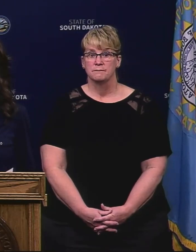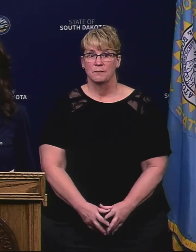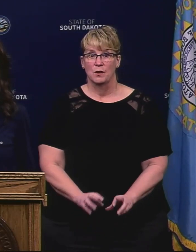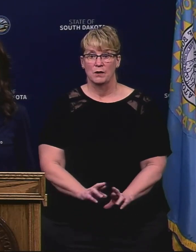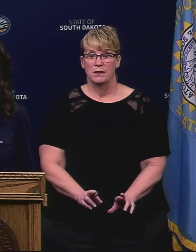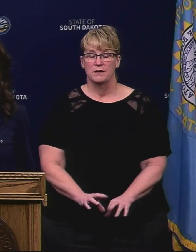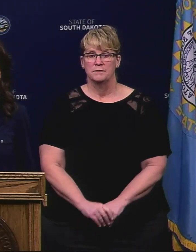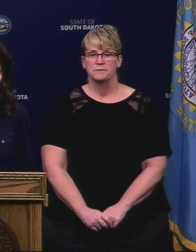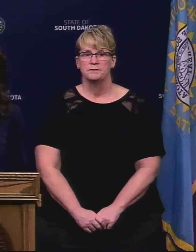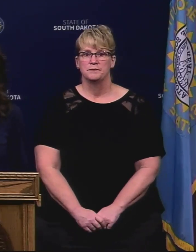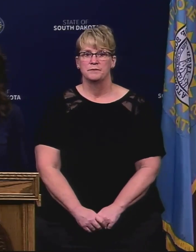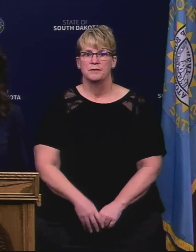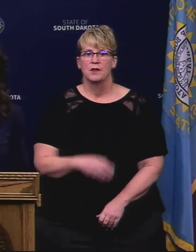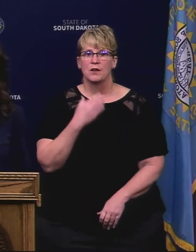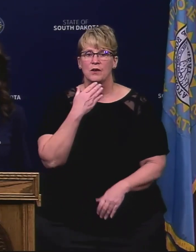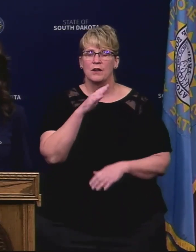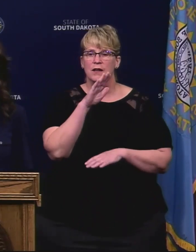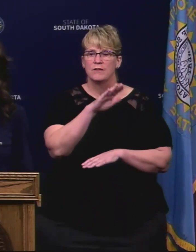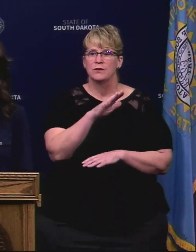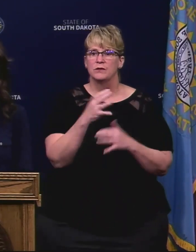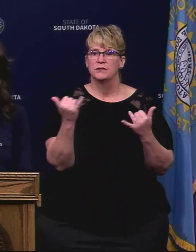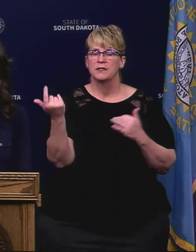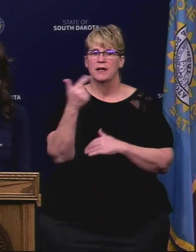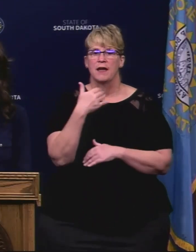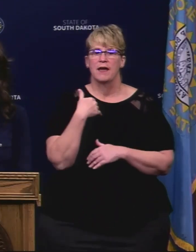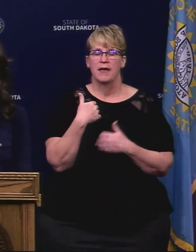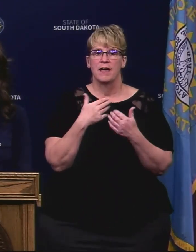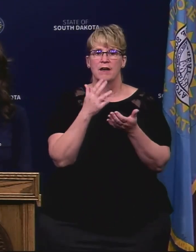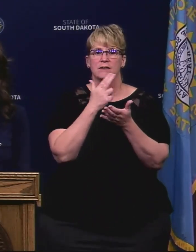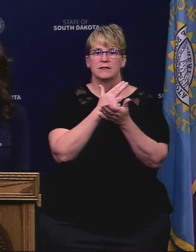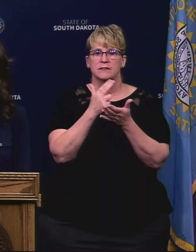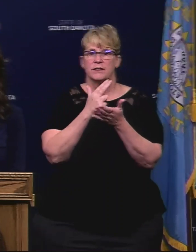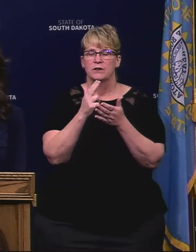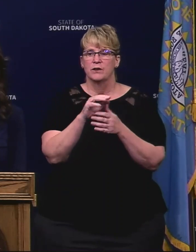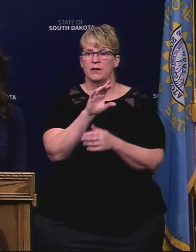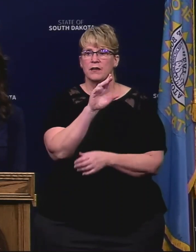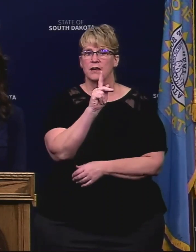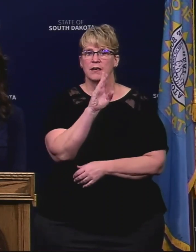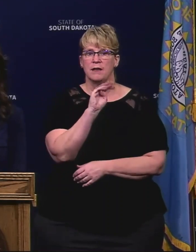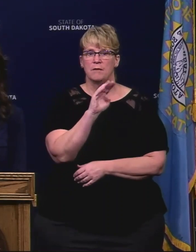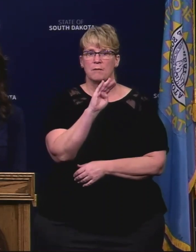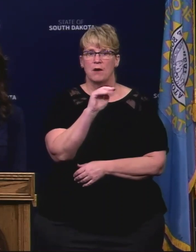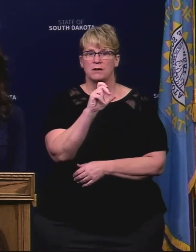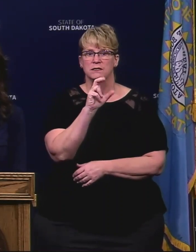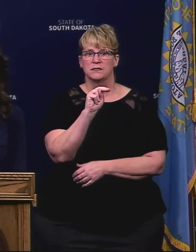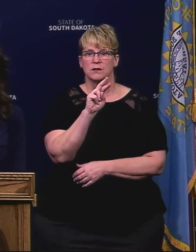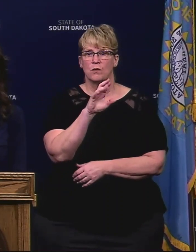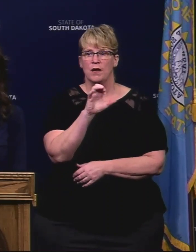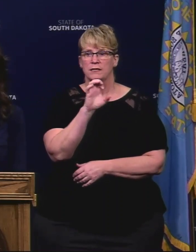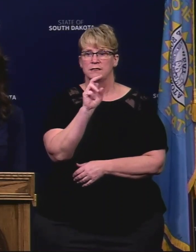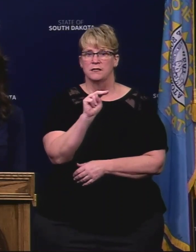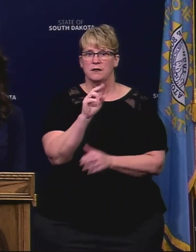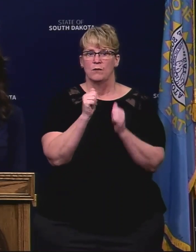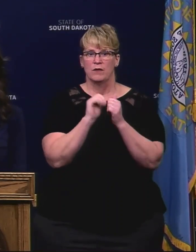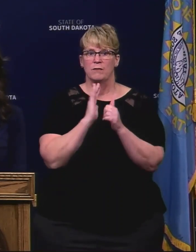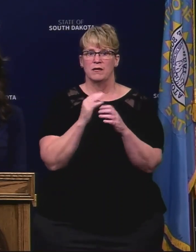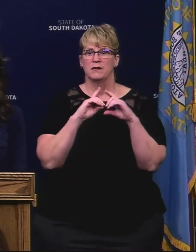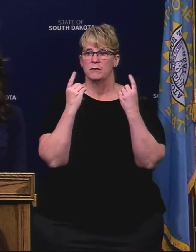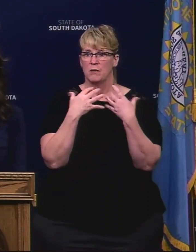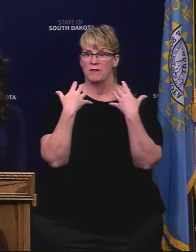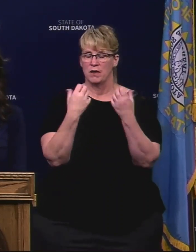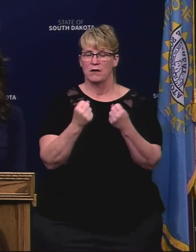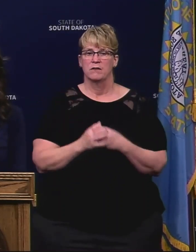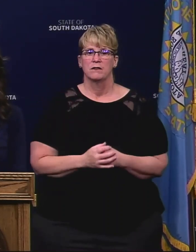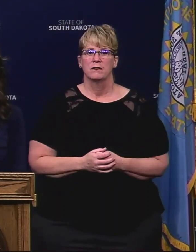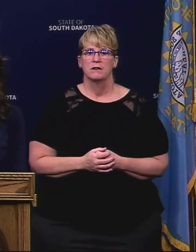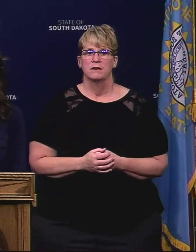Ready? Good afternoon. Today I'm joined by the Secretary of Health, Kim Malsom-Risden. And going into this week, I knew there would